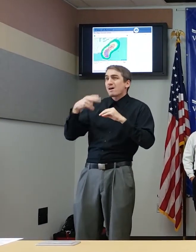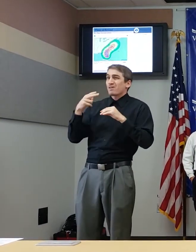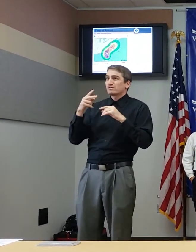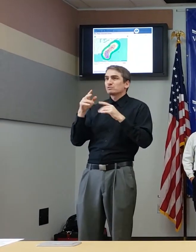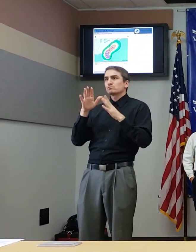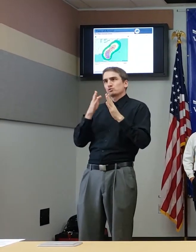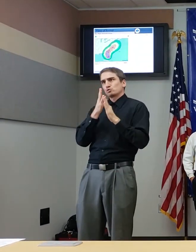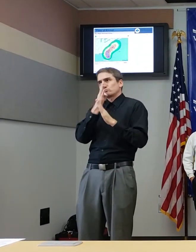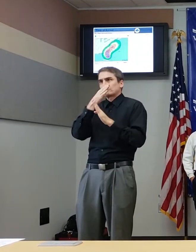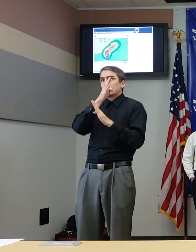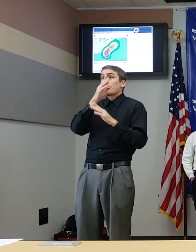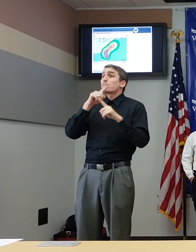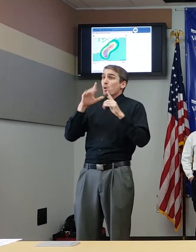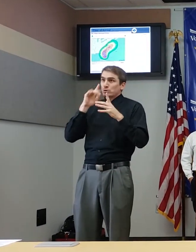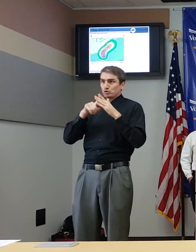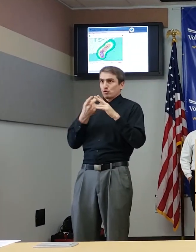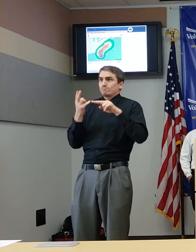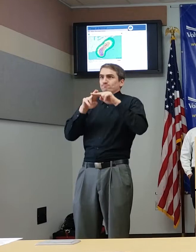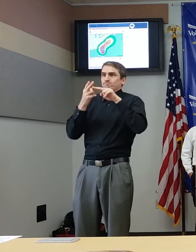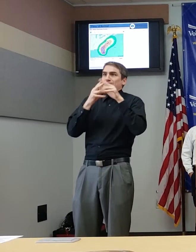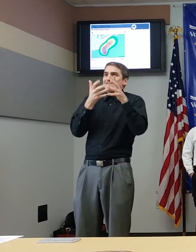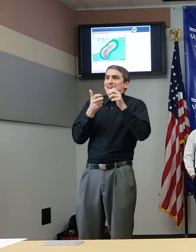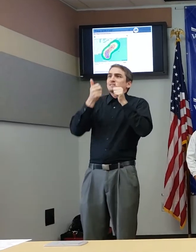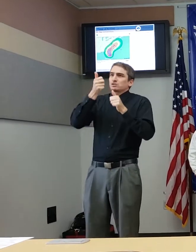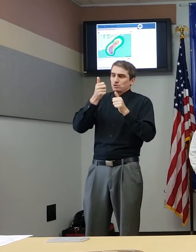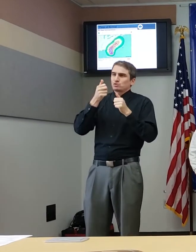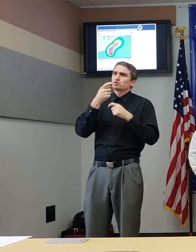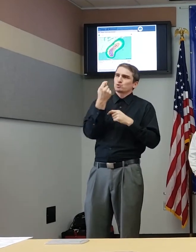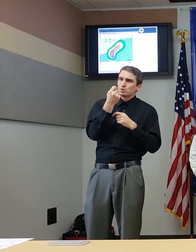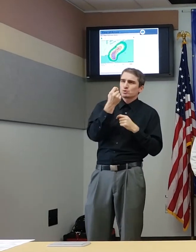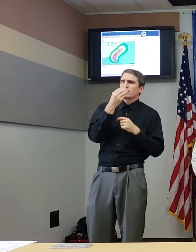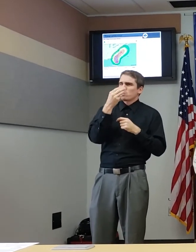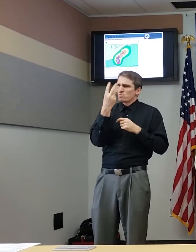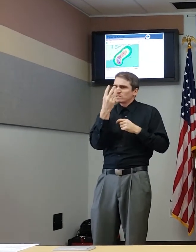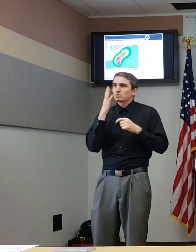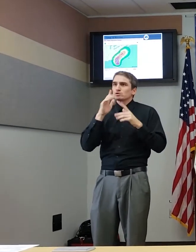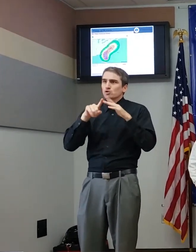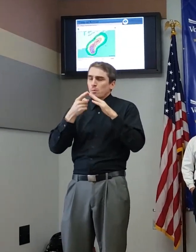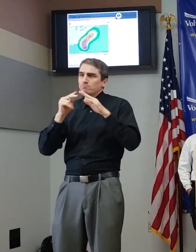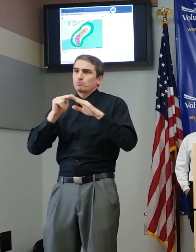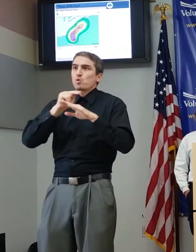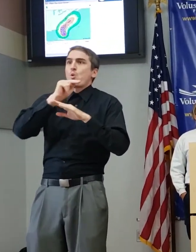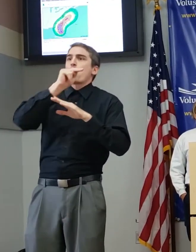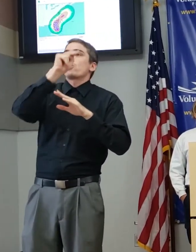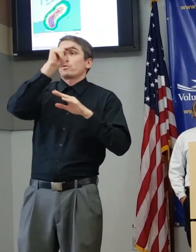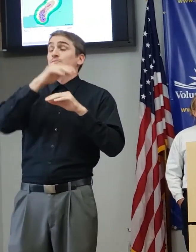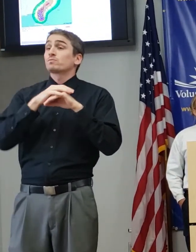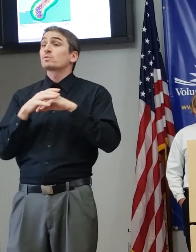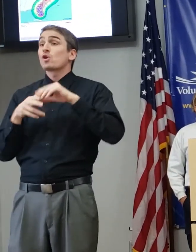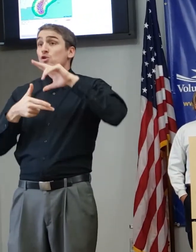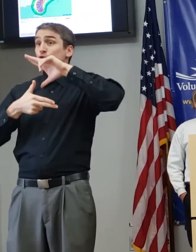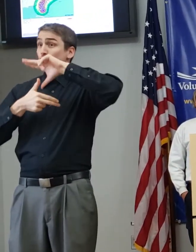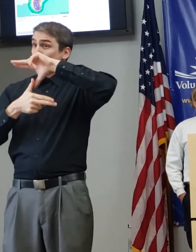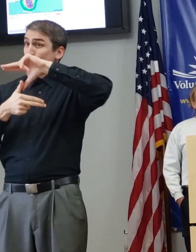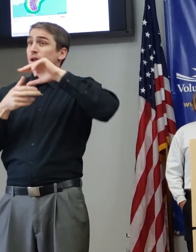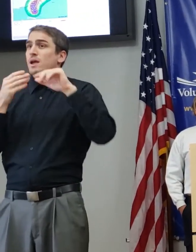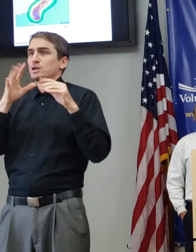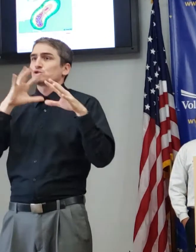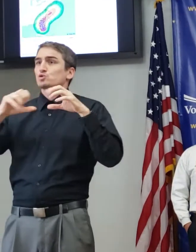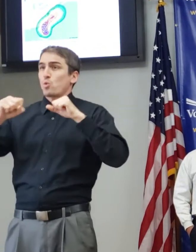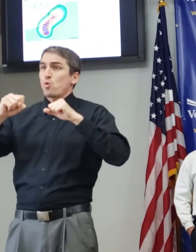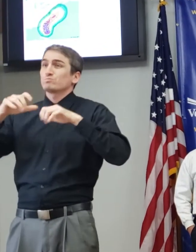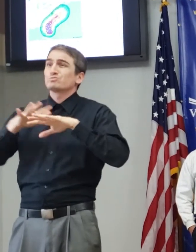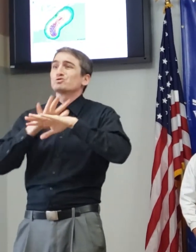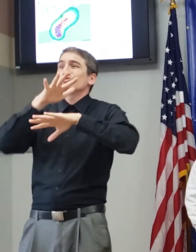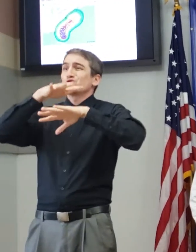faster motion is anticipated to begin Tuesday into Wednesday as it begins to move to the north. Hurricane and storm